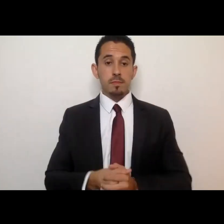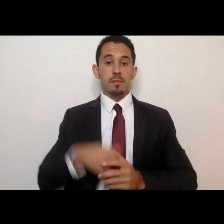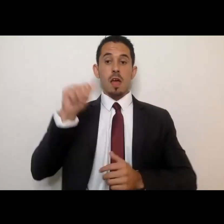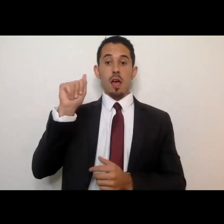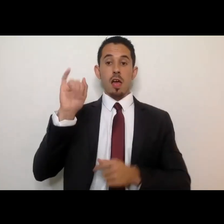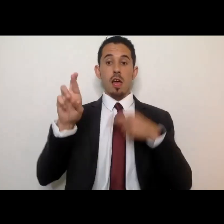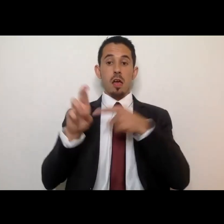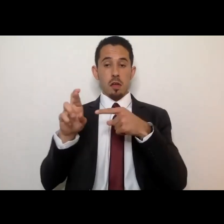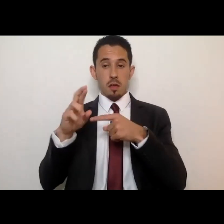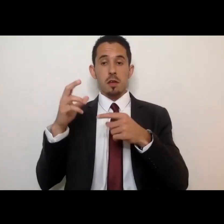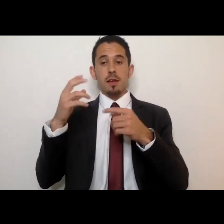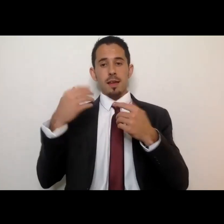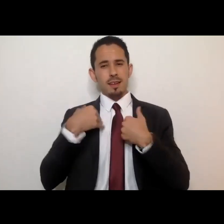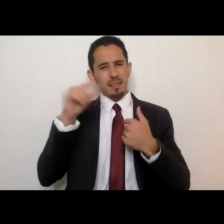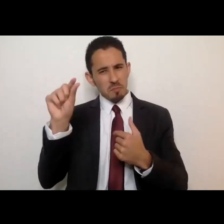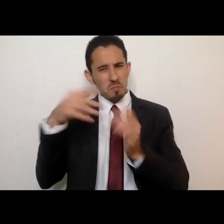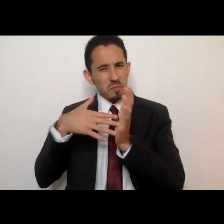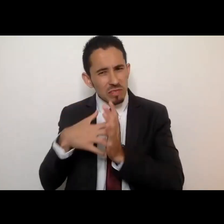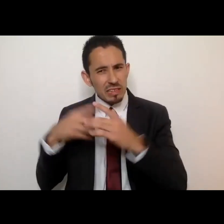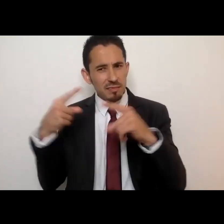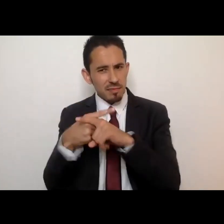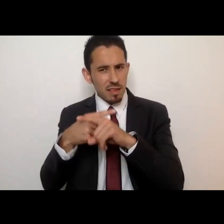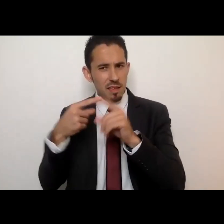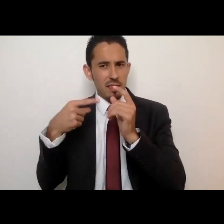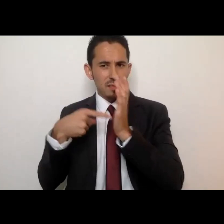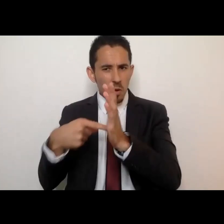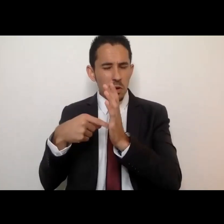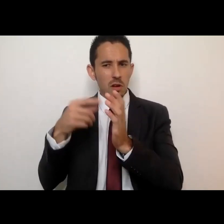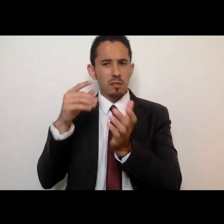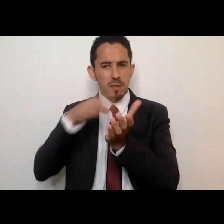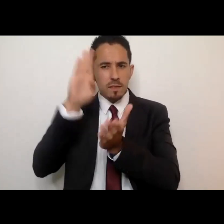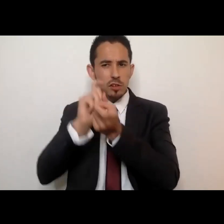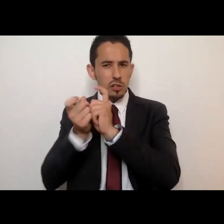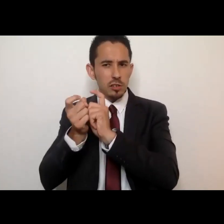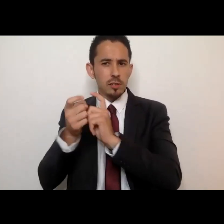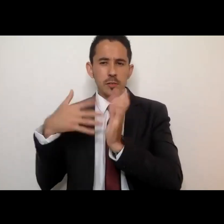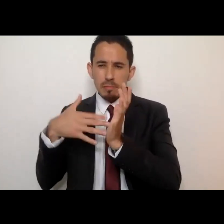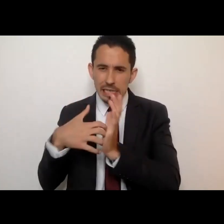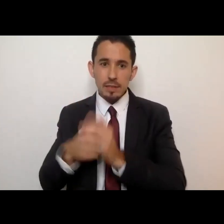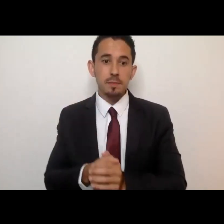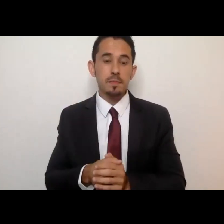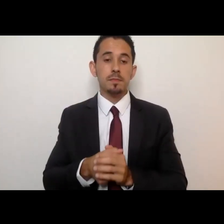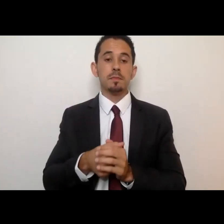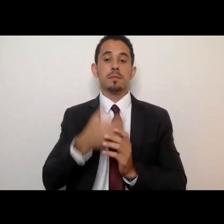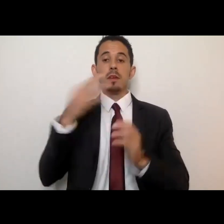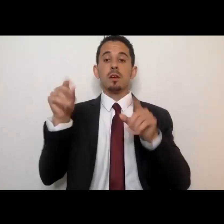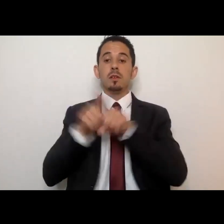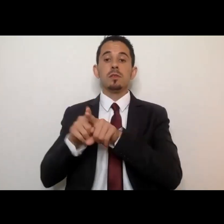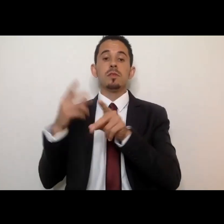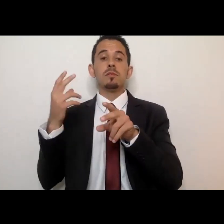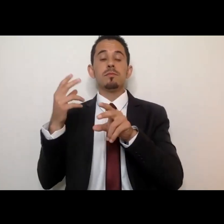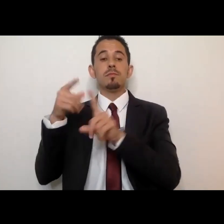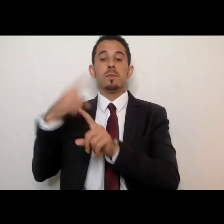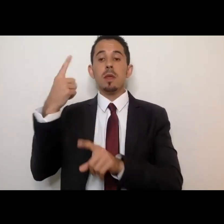So in conclusion for this study, air did show a weak reaction and a reflectance change.